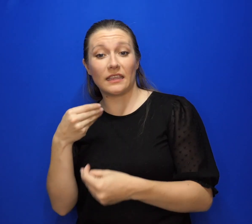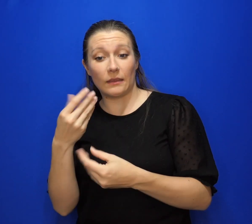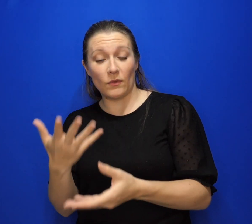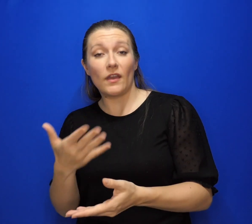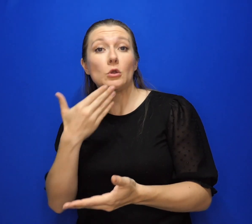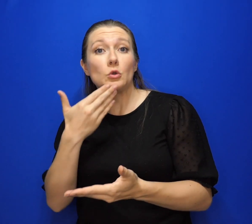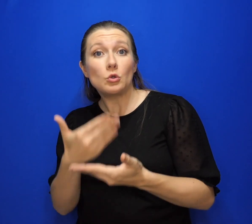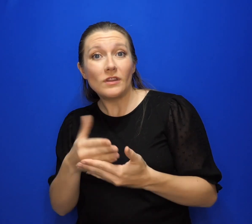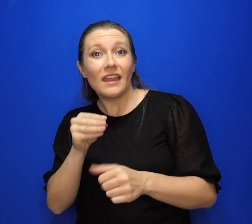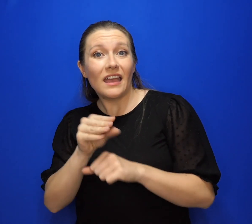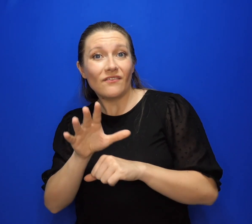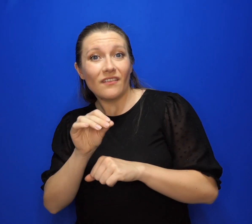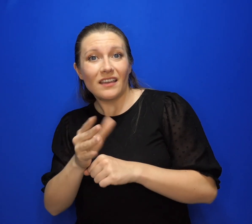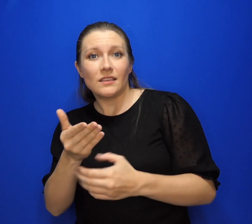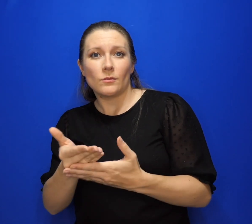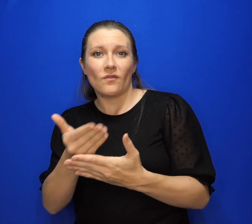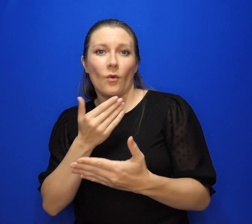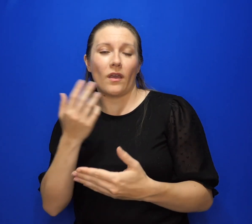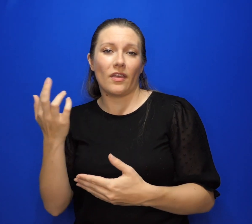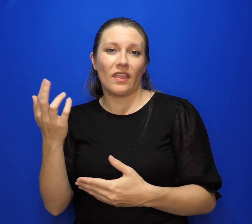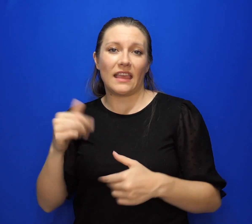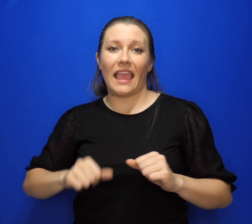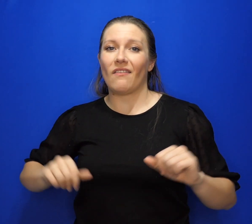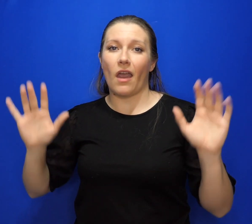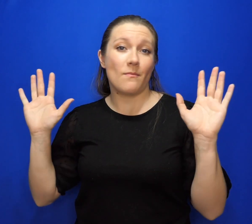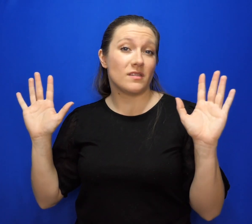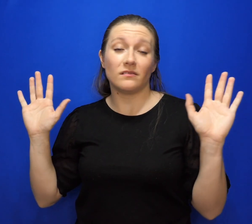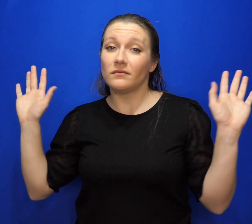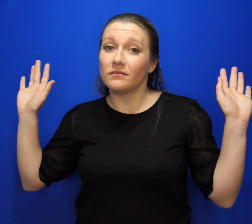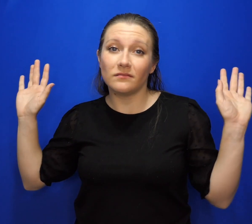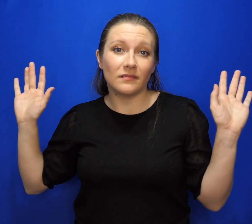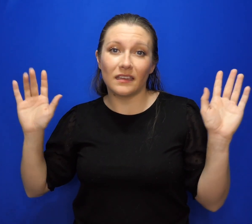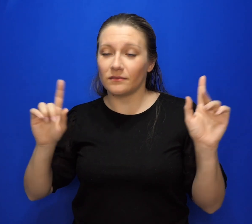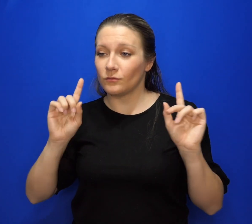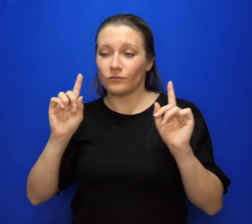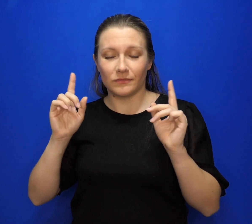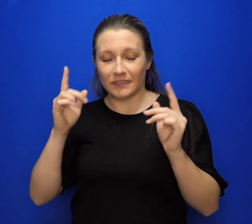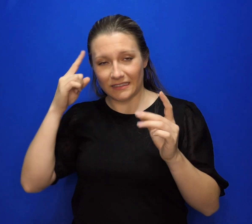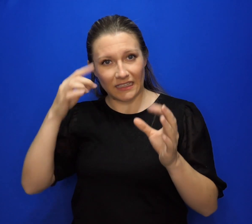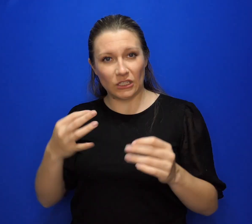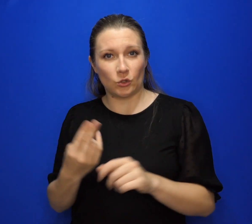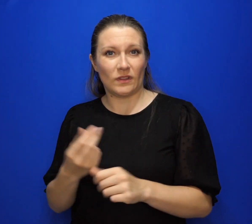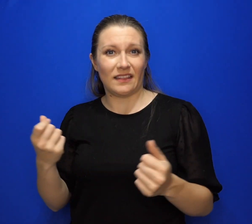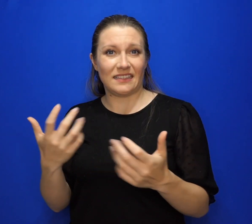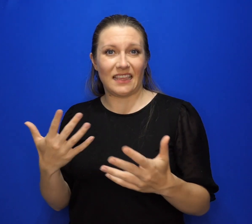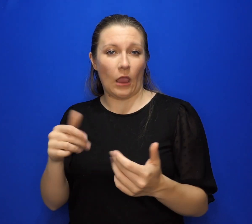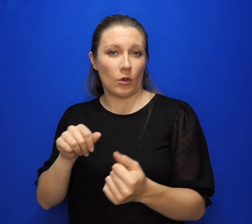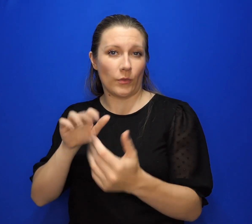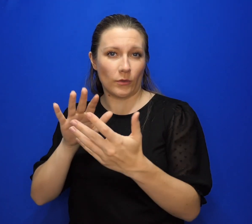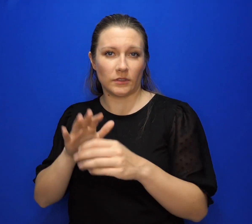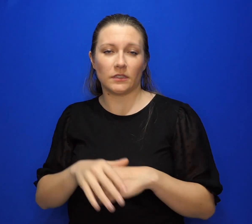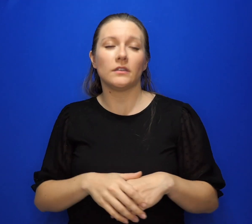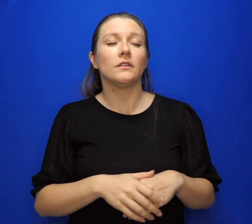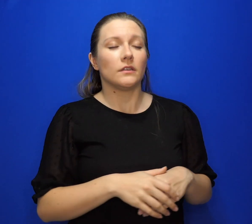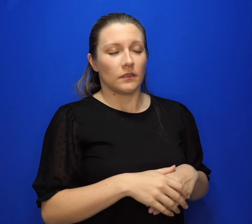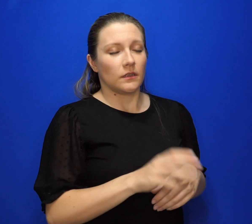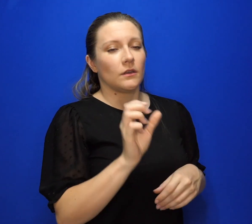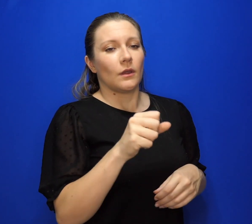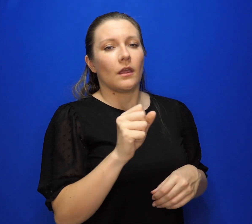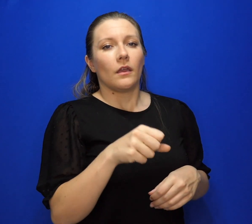doctor give good advice to before they just gave up, Right. It's and I think, what's a